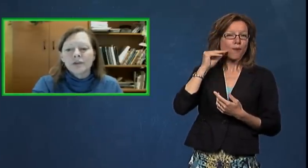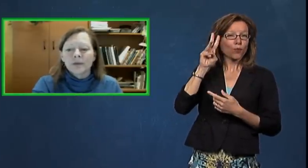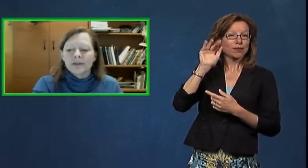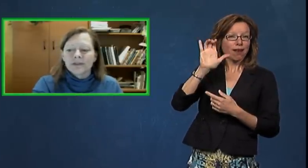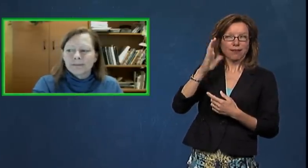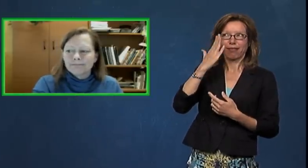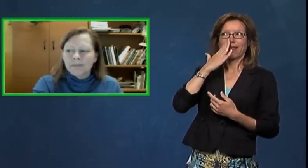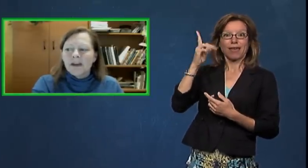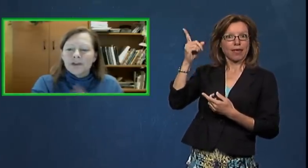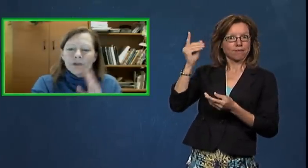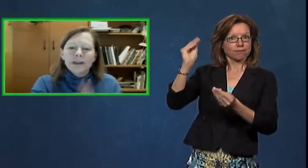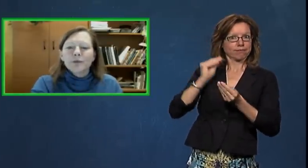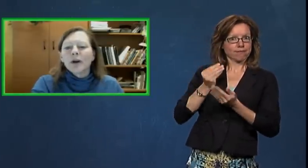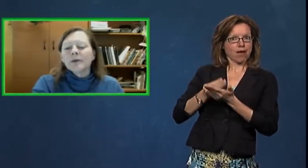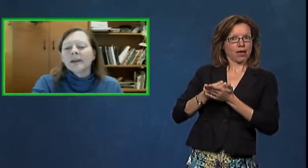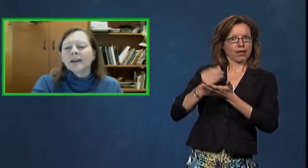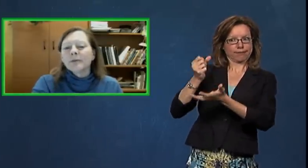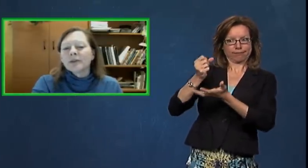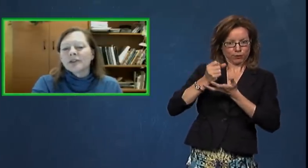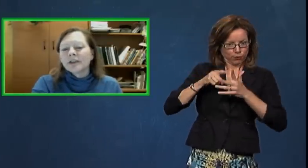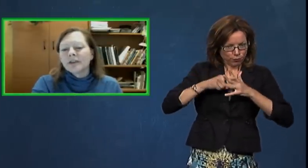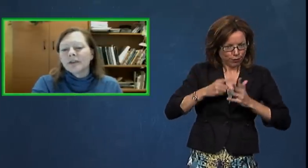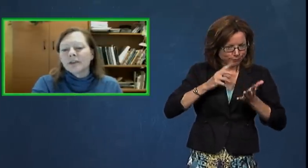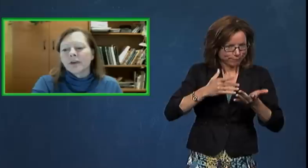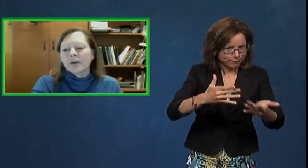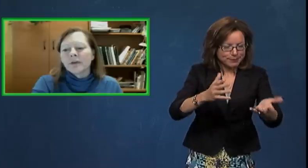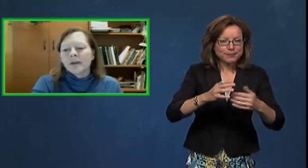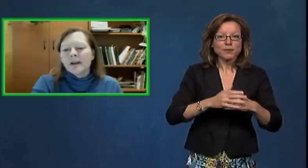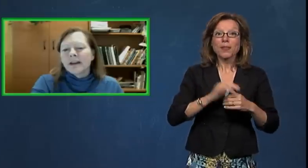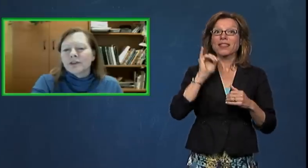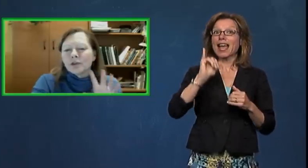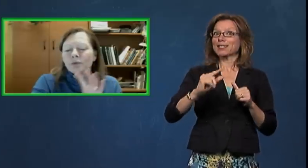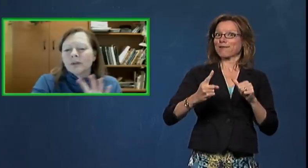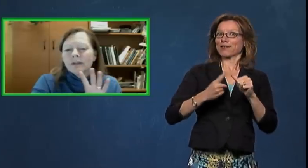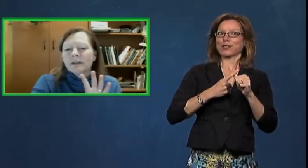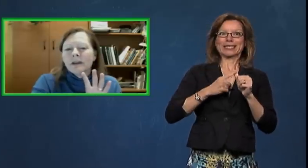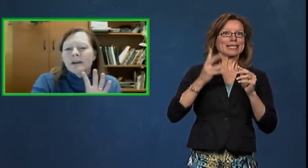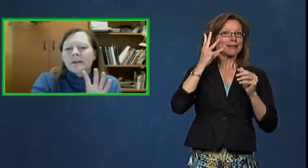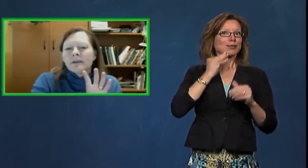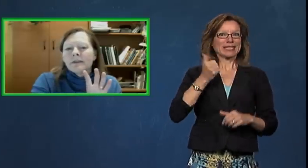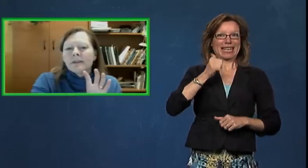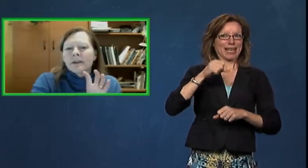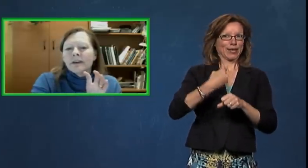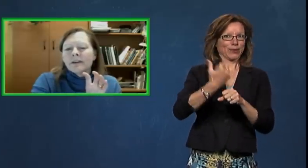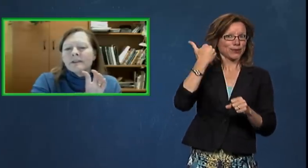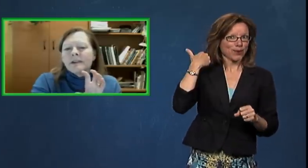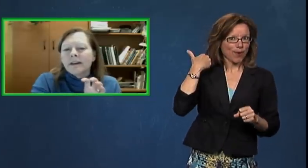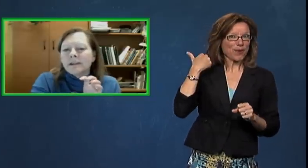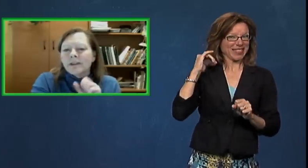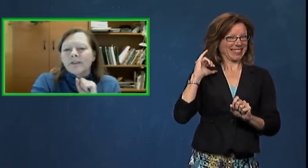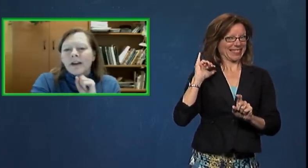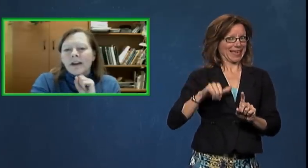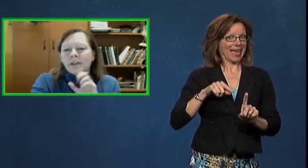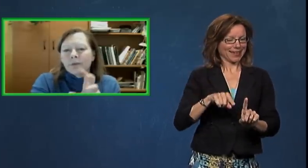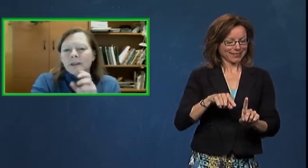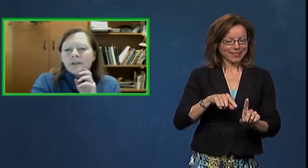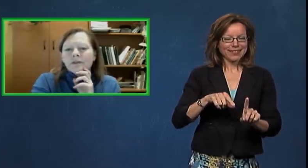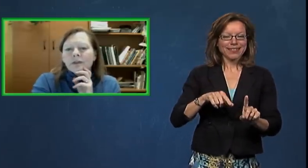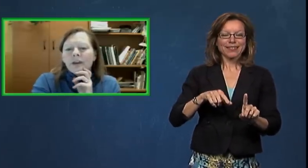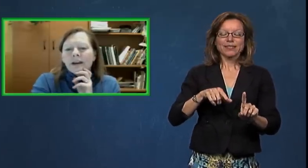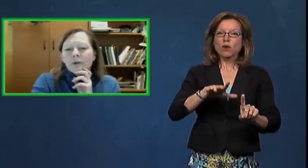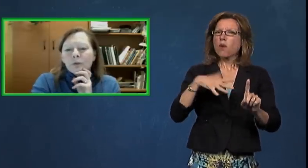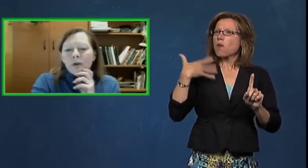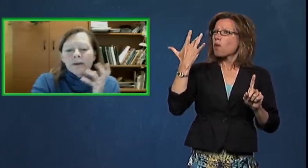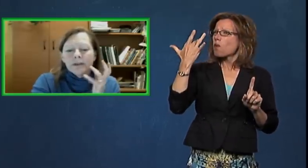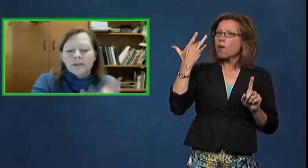funding to do this. So that's where I began about 10 years ago. And so really, the nugget of that, the reason